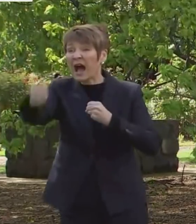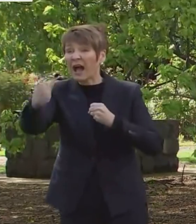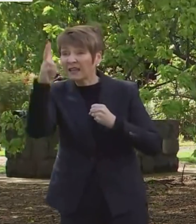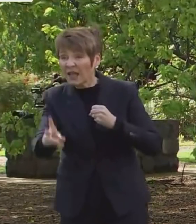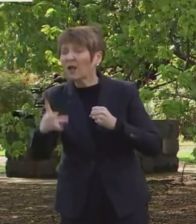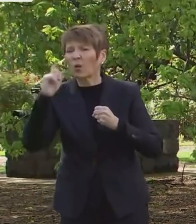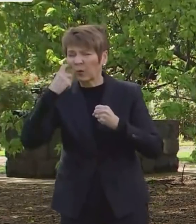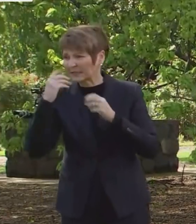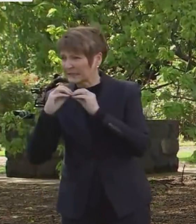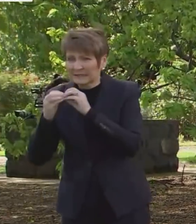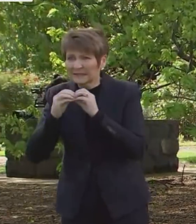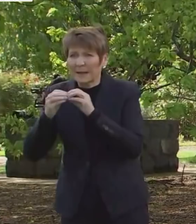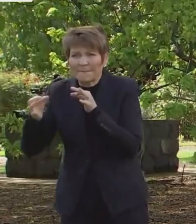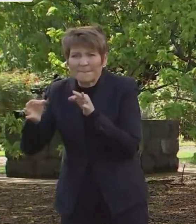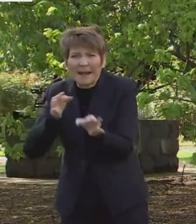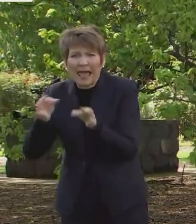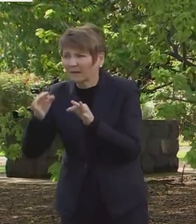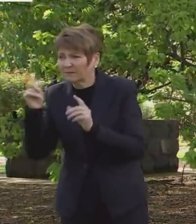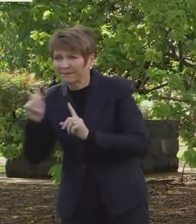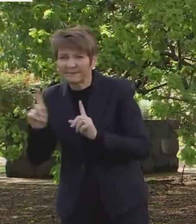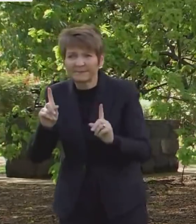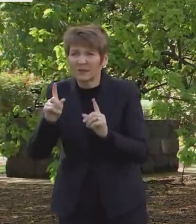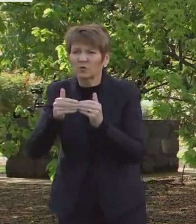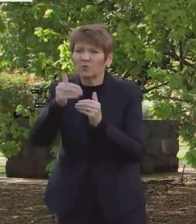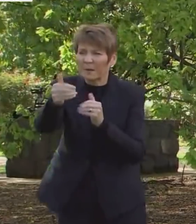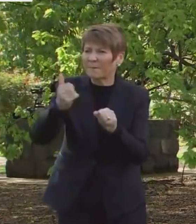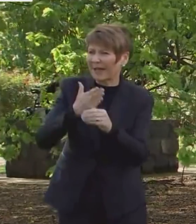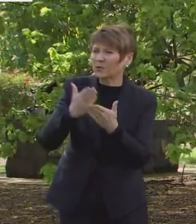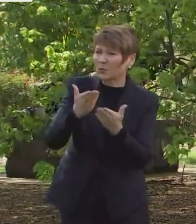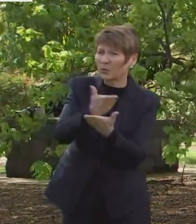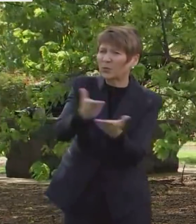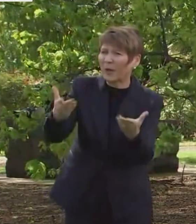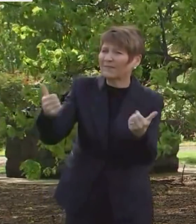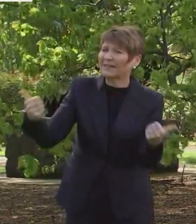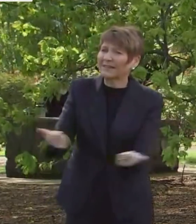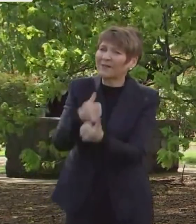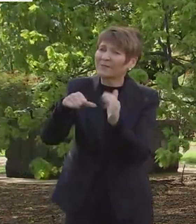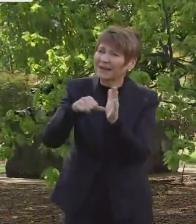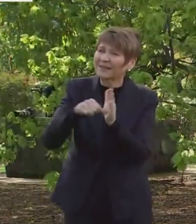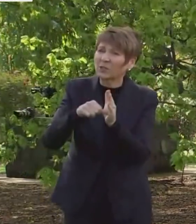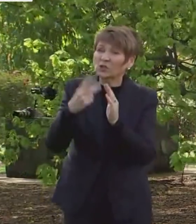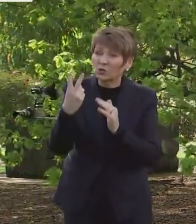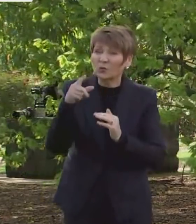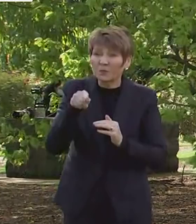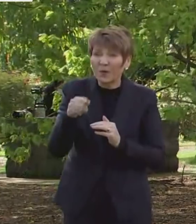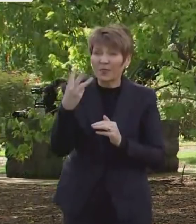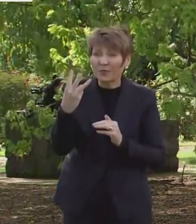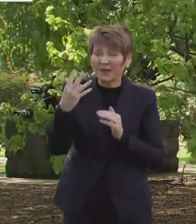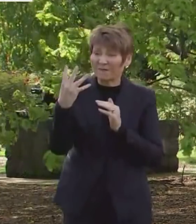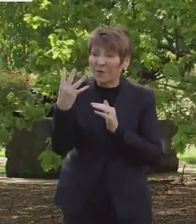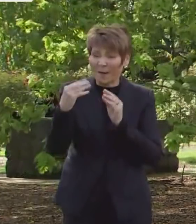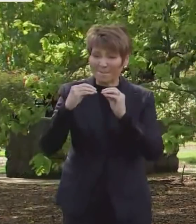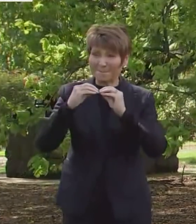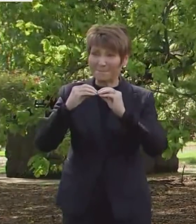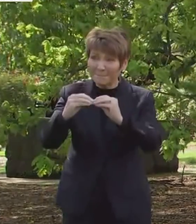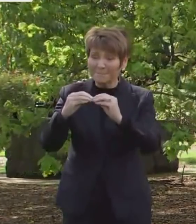in the month. But that level of certainty that we're providing to business over the next 4 weeks with $2.34 billion of support co-funded